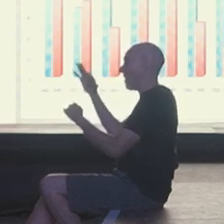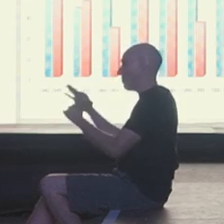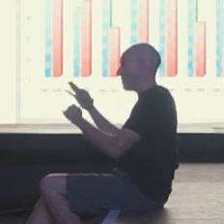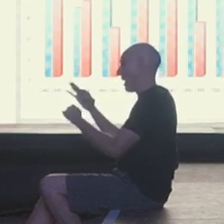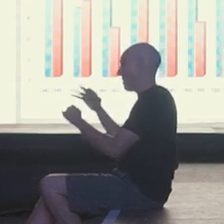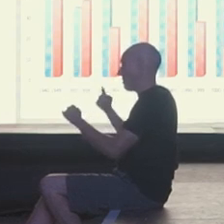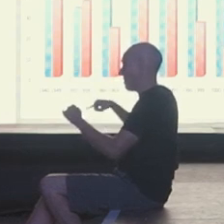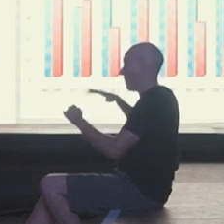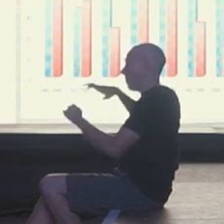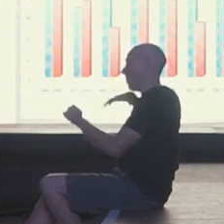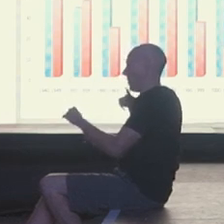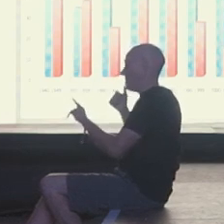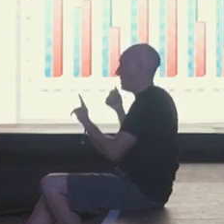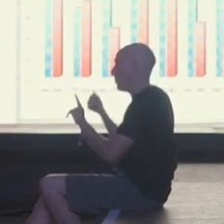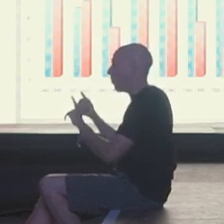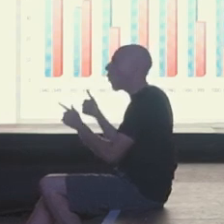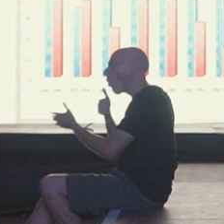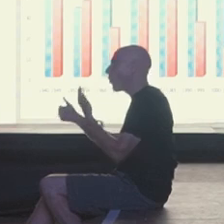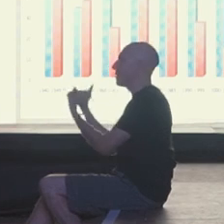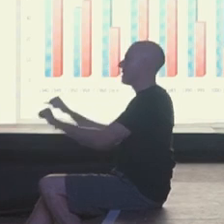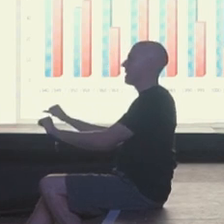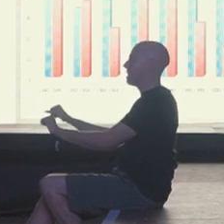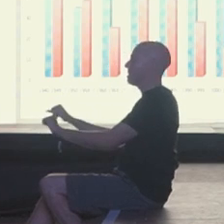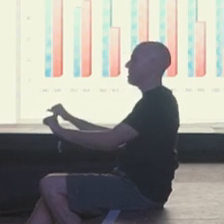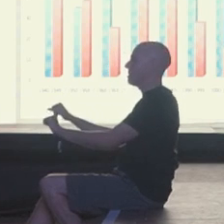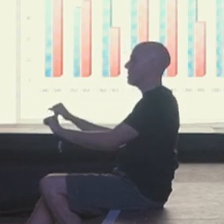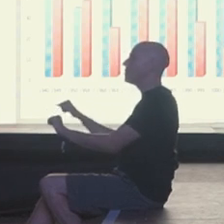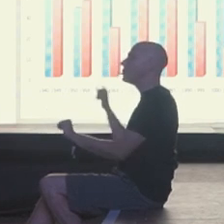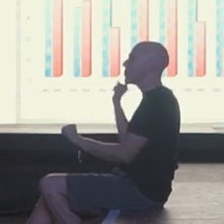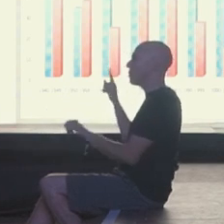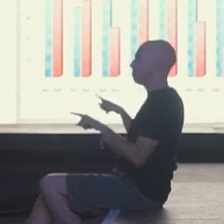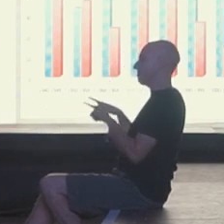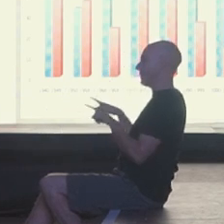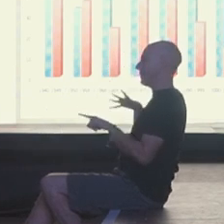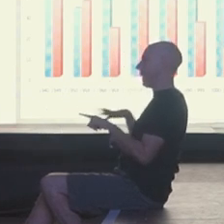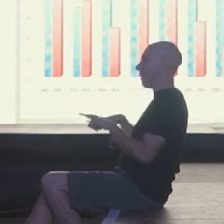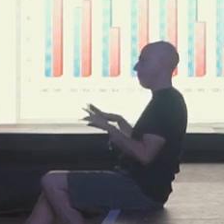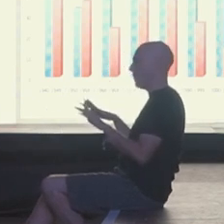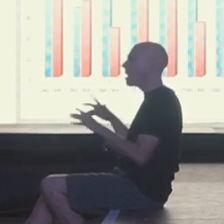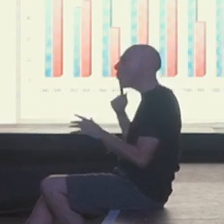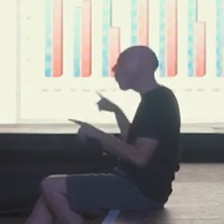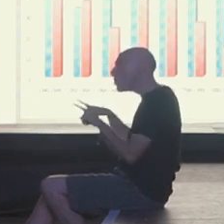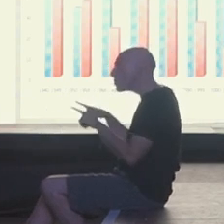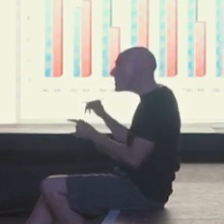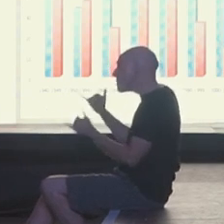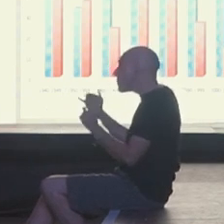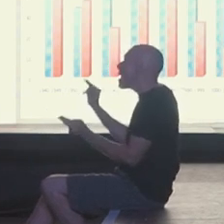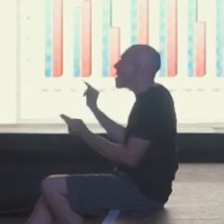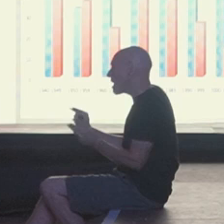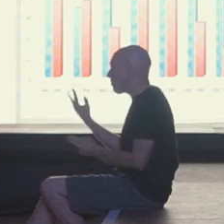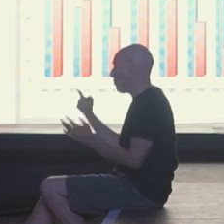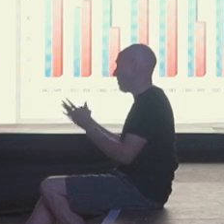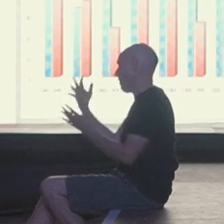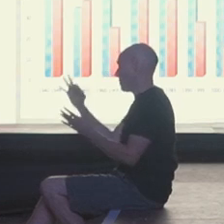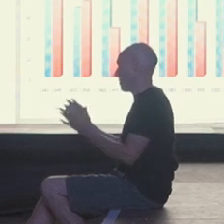succeed in its aims. But 3.5% is a lot of people, but people have won with much less than that as well. And in terms of what we've achieved